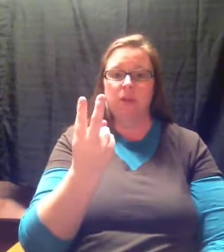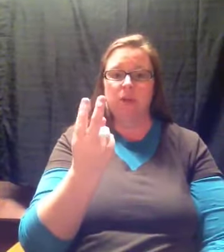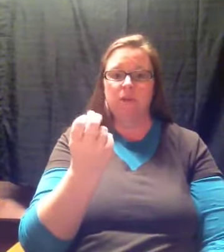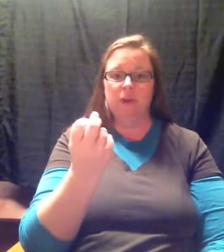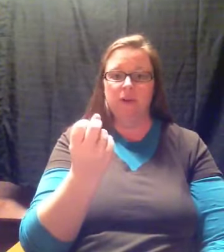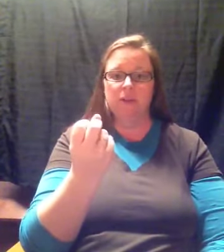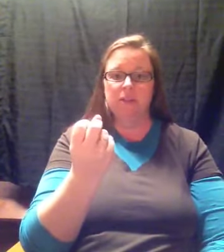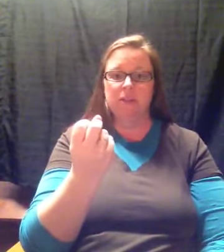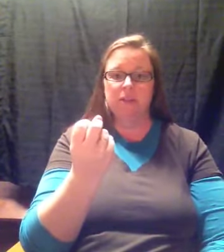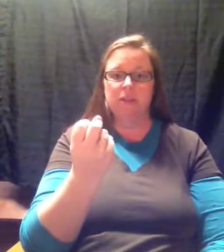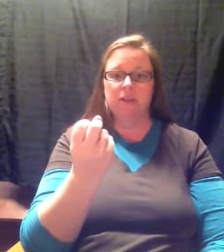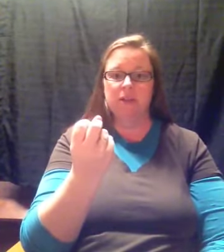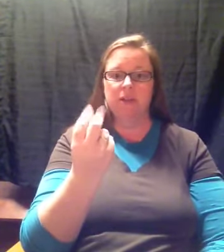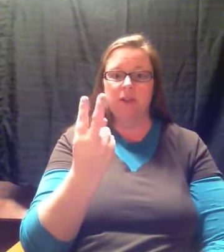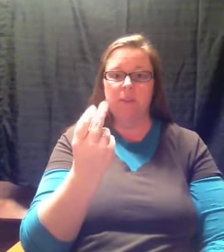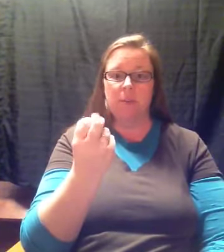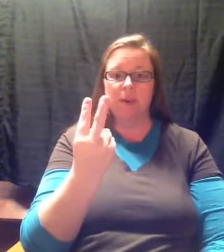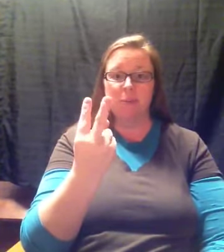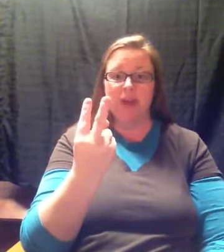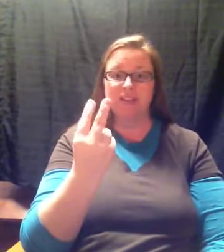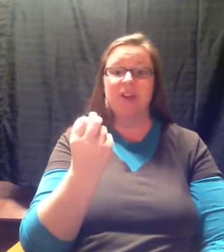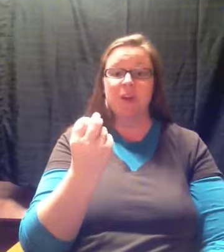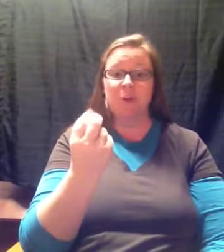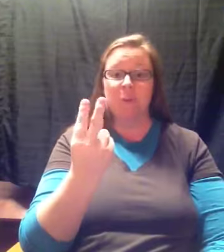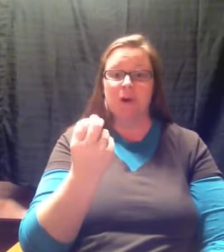2 fingers and pop it up twice. 12.